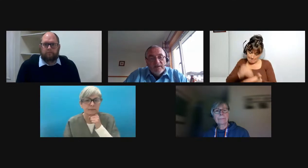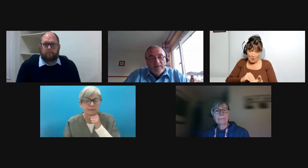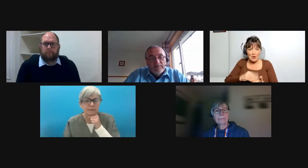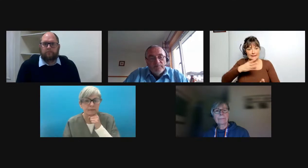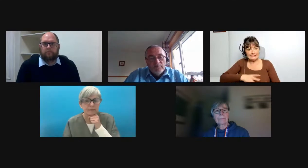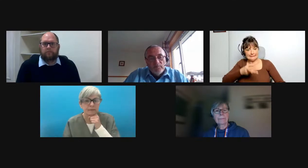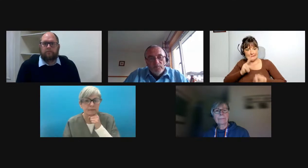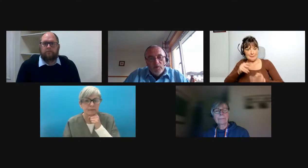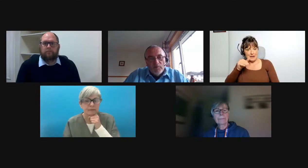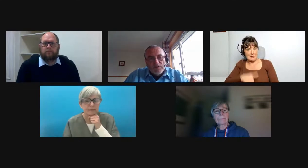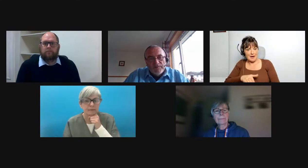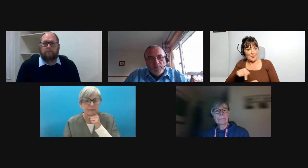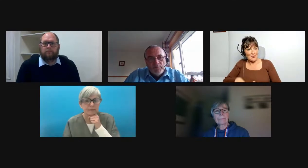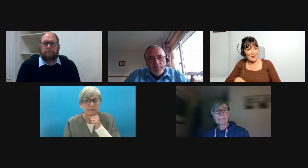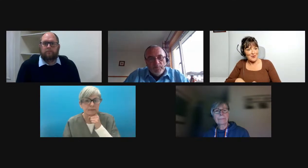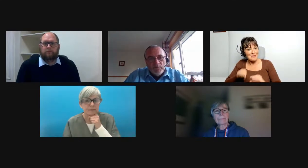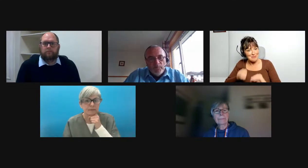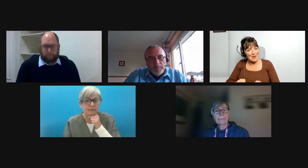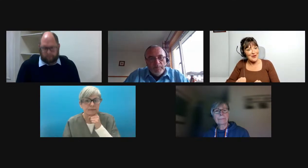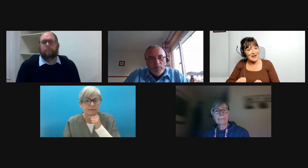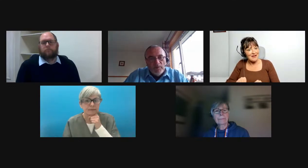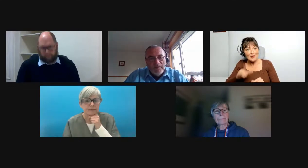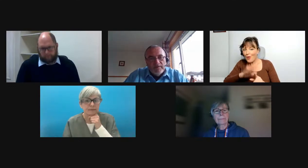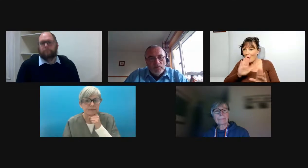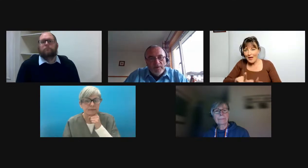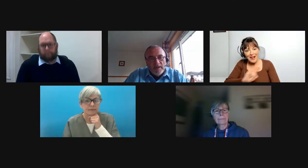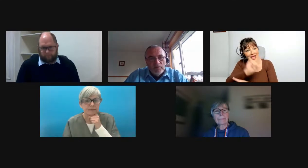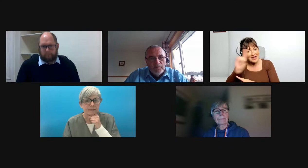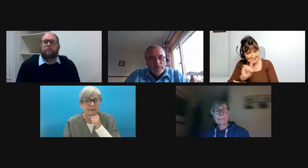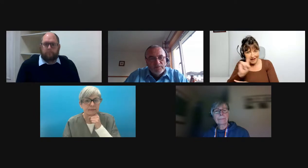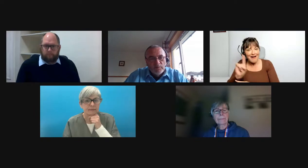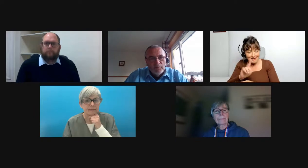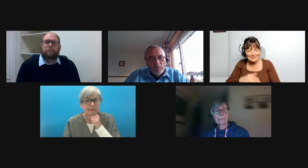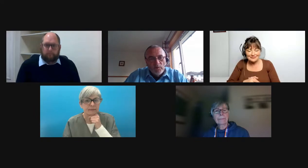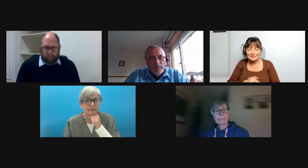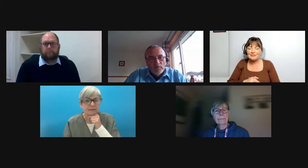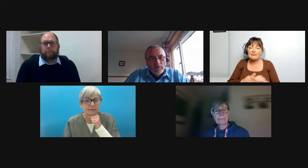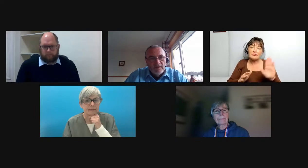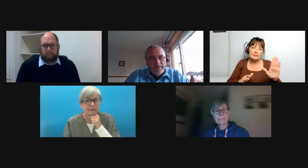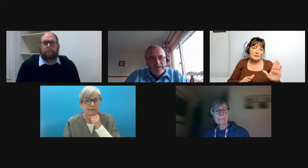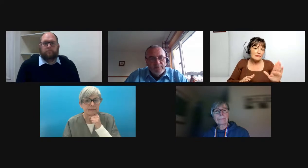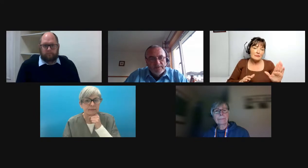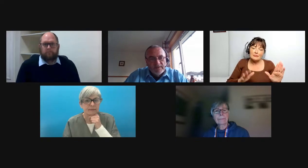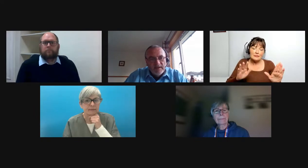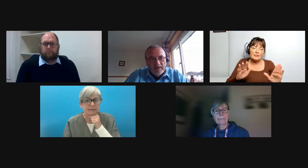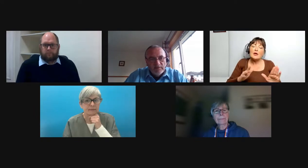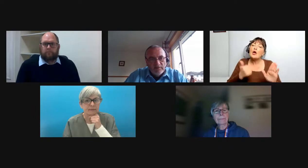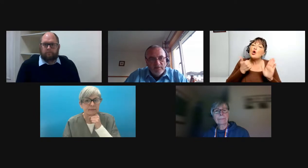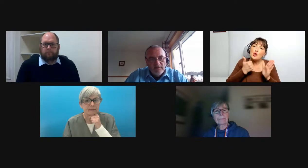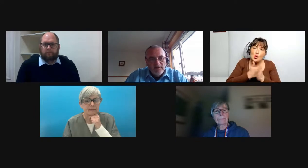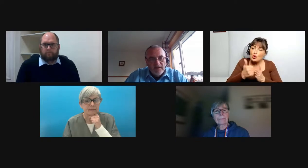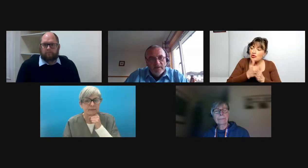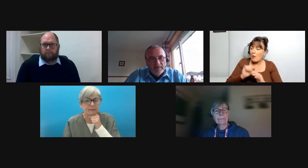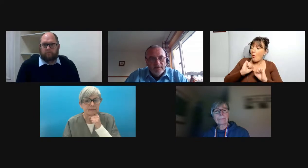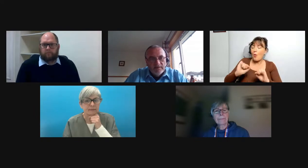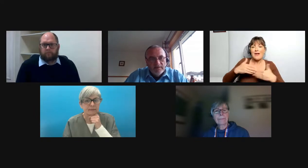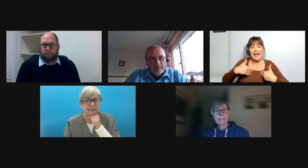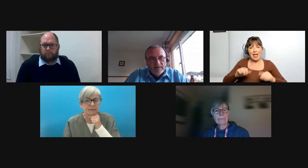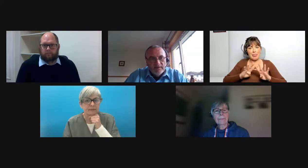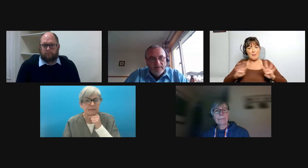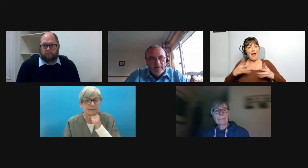I think most people within their own health boards will know what the local arrangements are